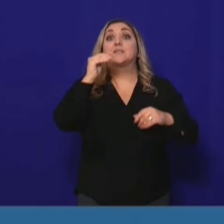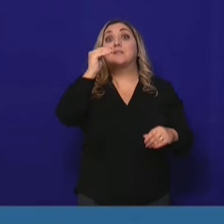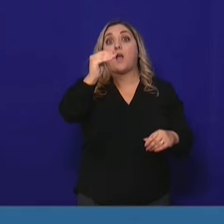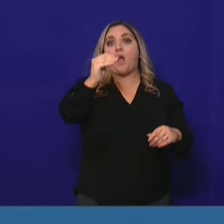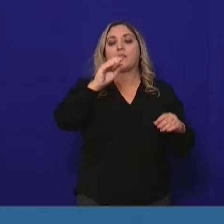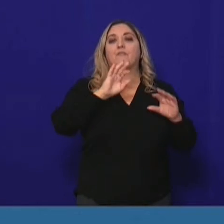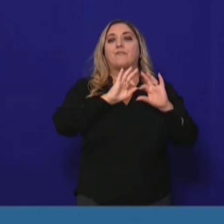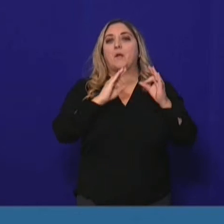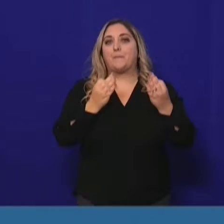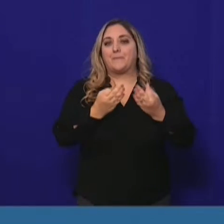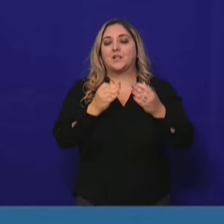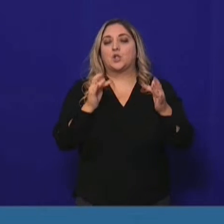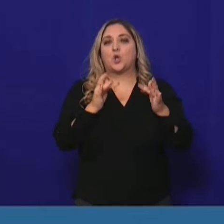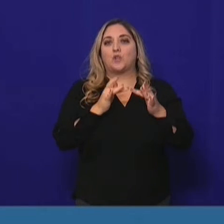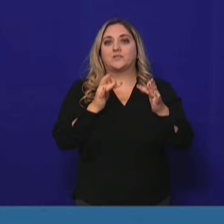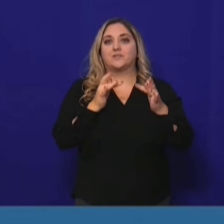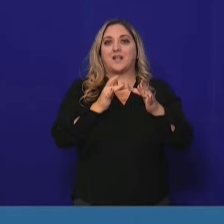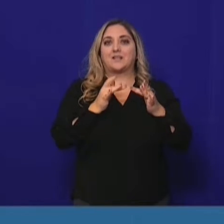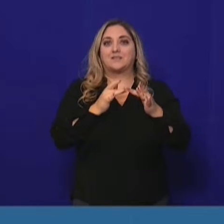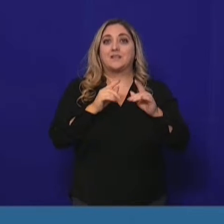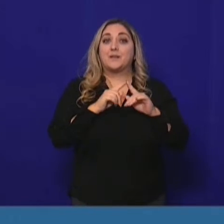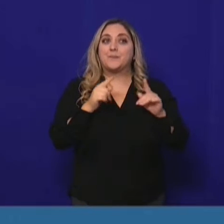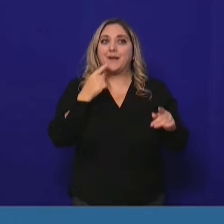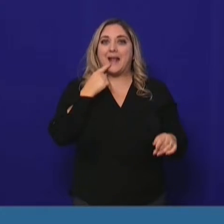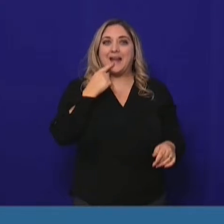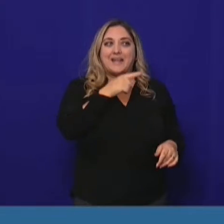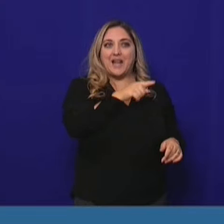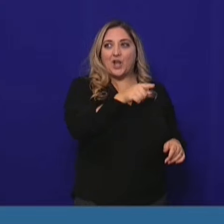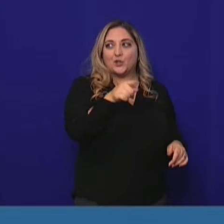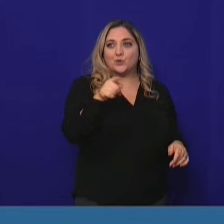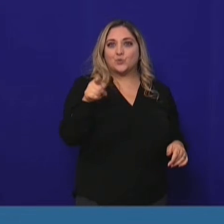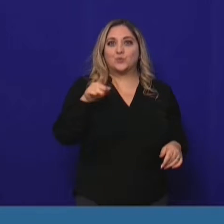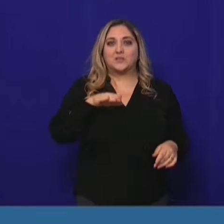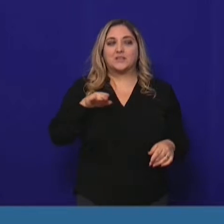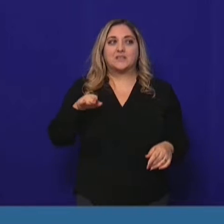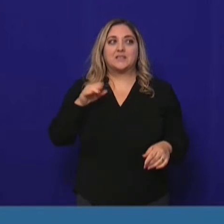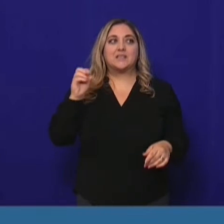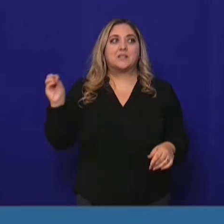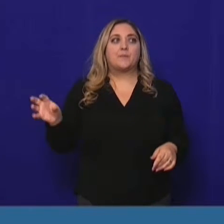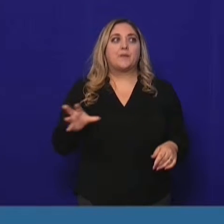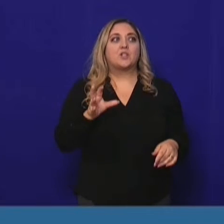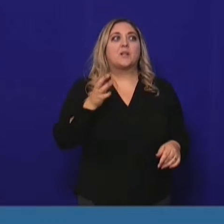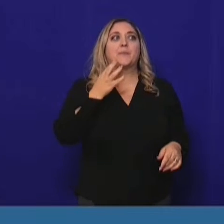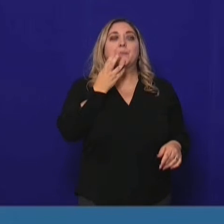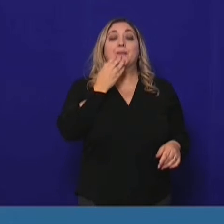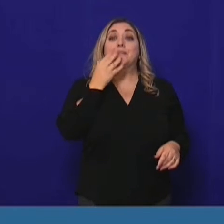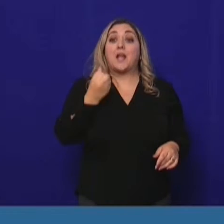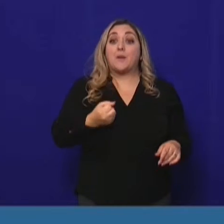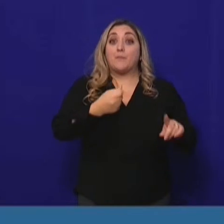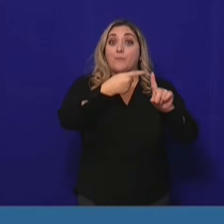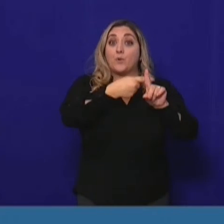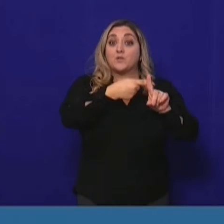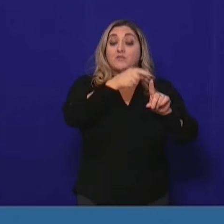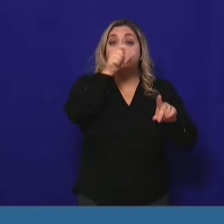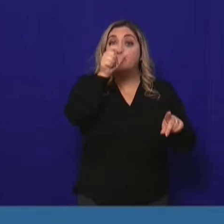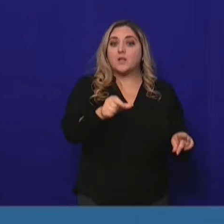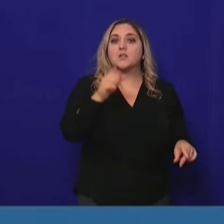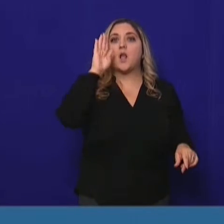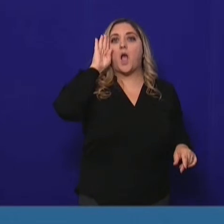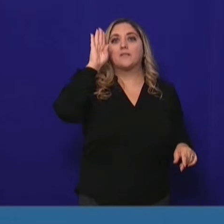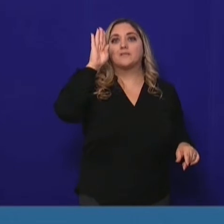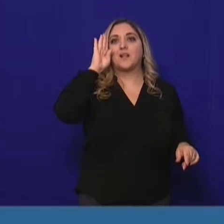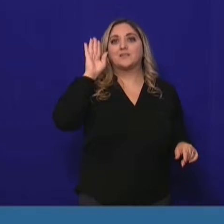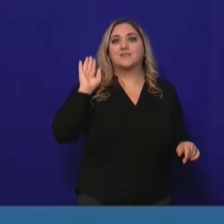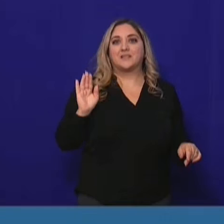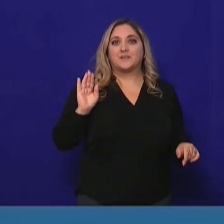inti jkollhom kuntatt ma' xulxin u nappellaw lill-pubbliku speċjalment fejn hemm każijiet li huma pożittivi biex noqogħdu attenti